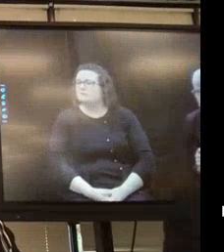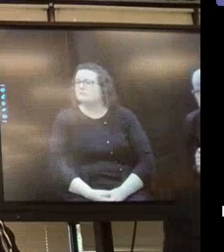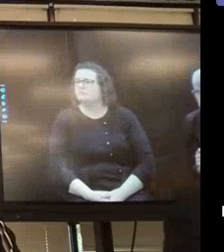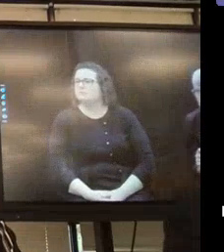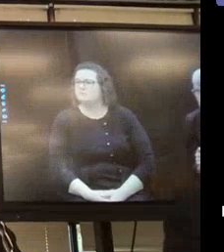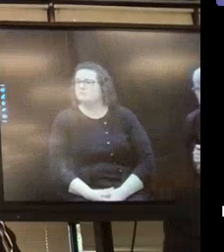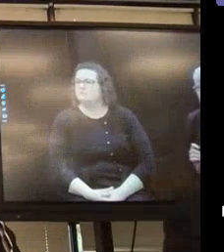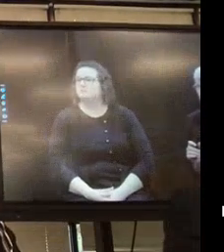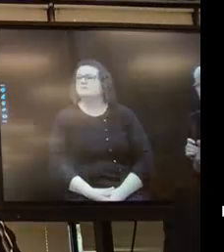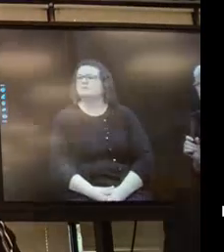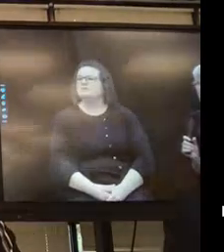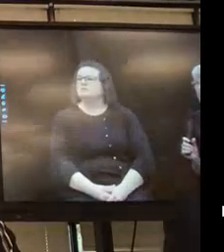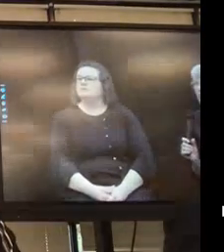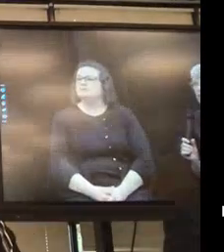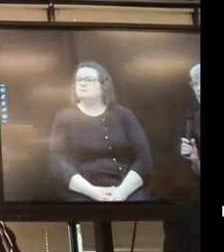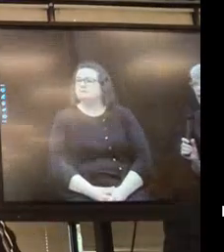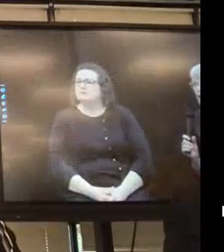Yes.